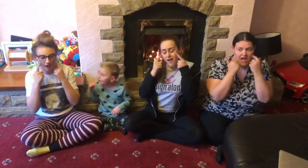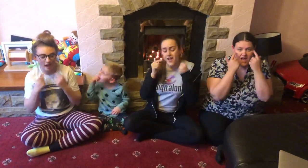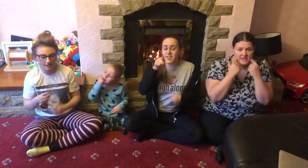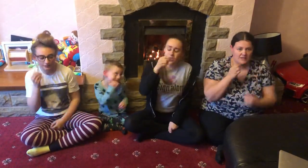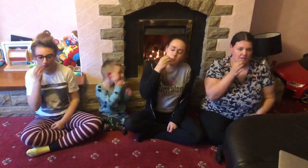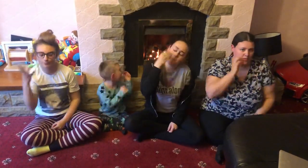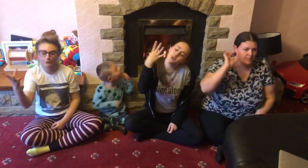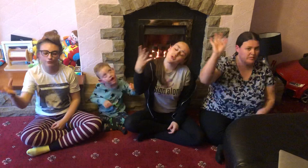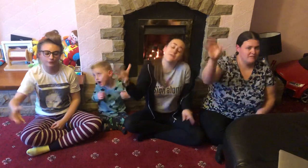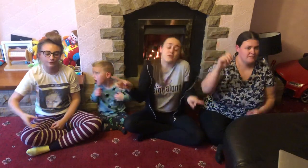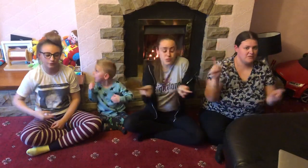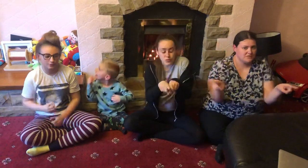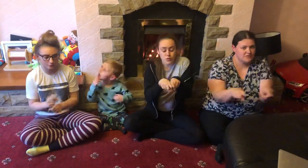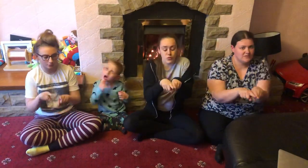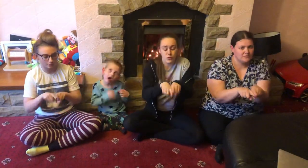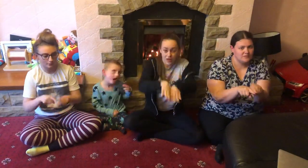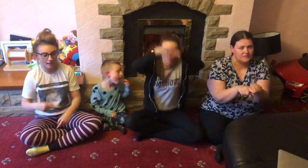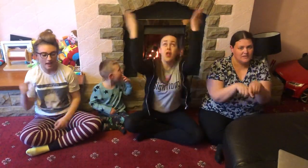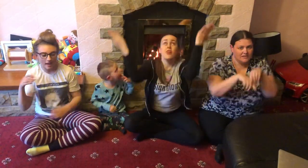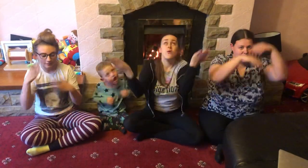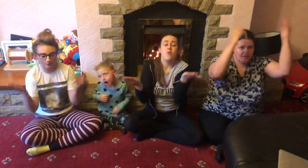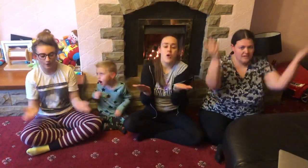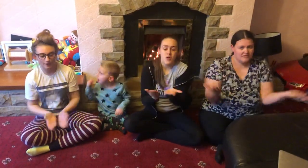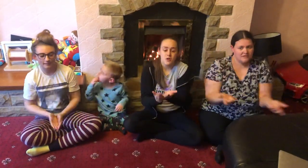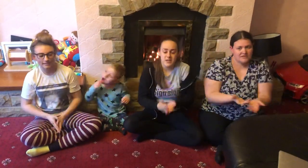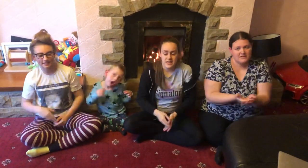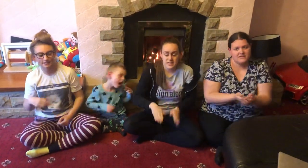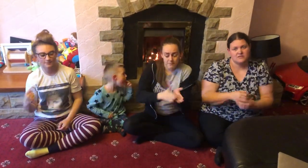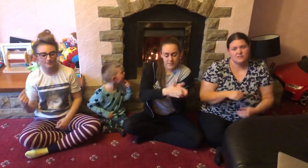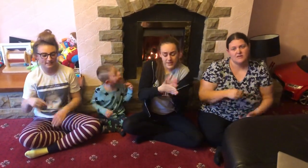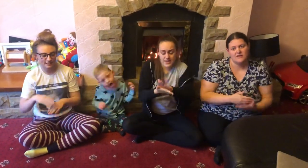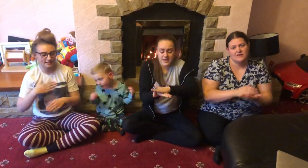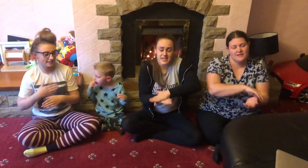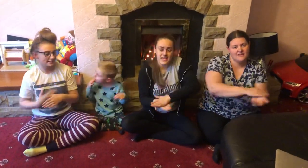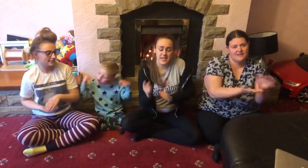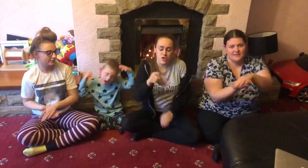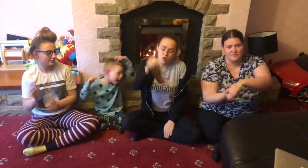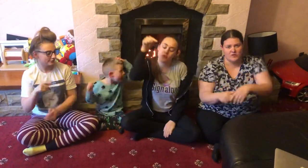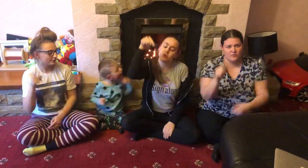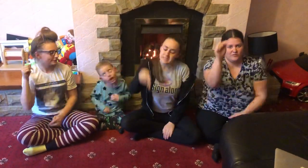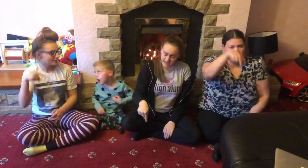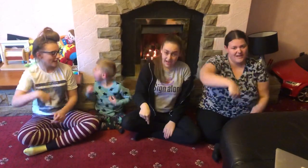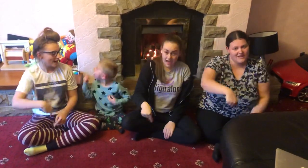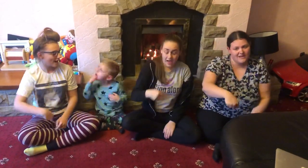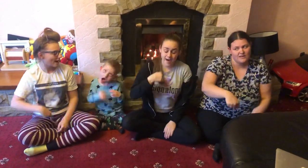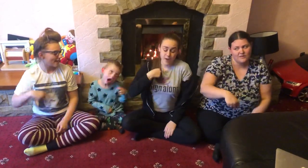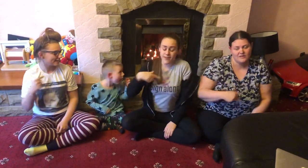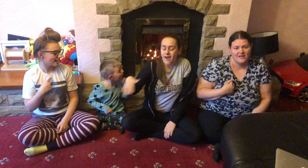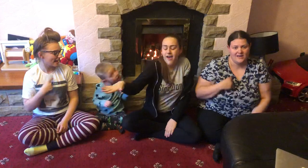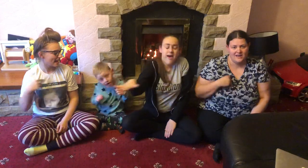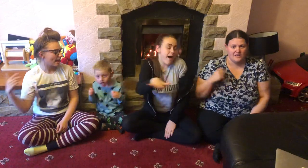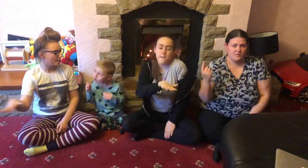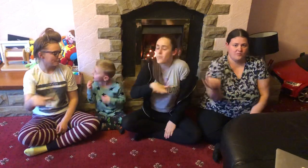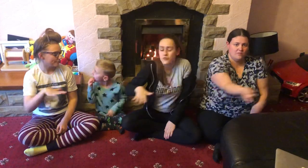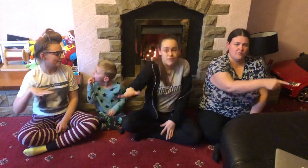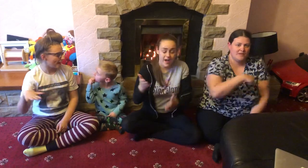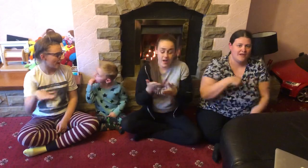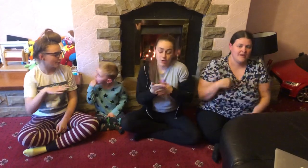crying, you're beautiful too. The world is beating you down. I'm around